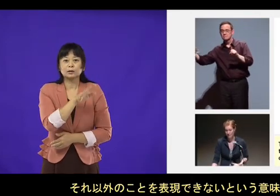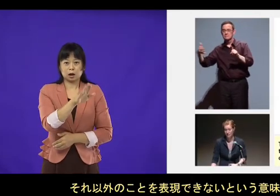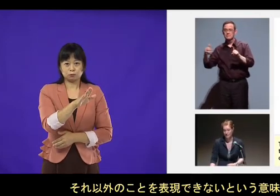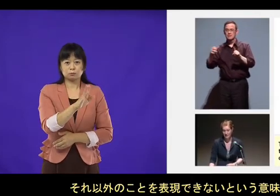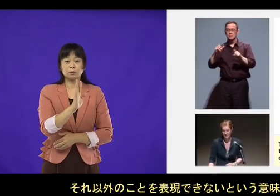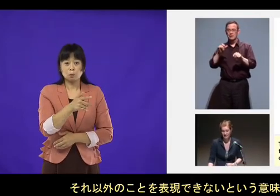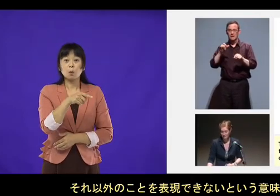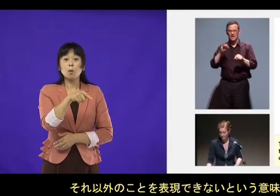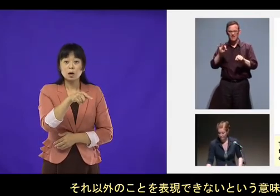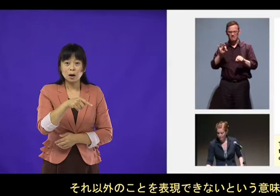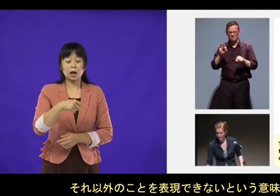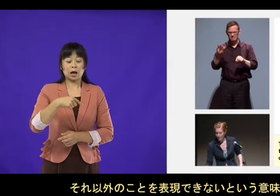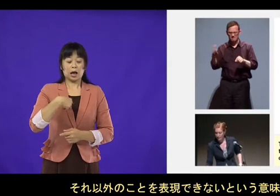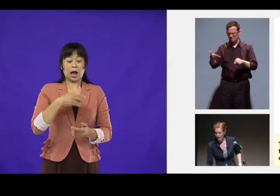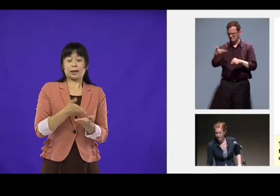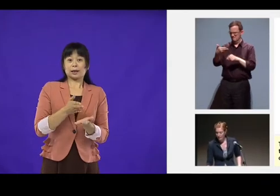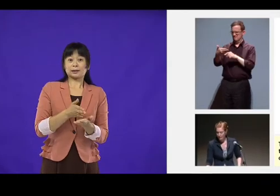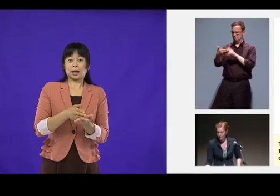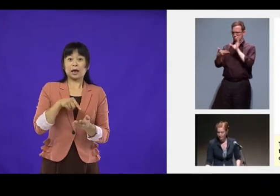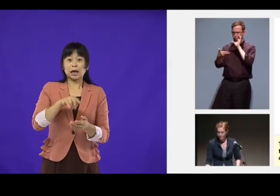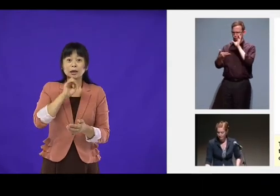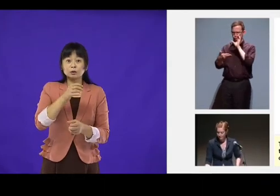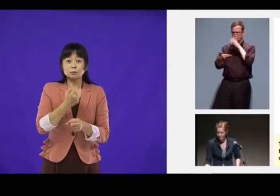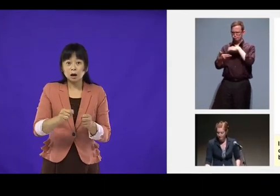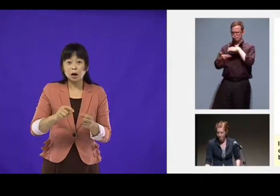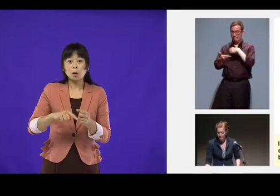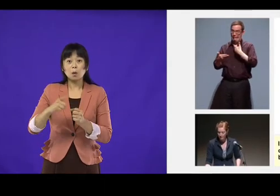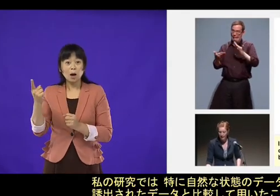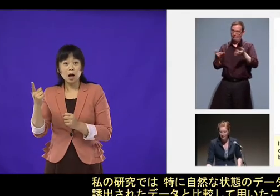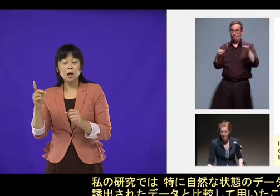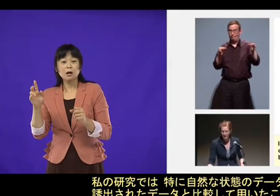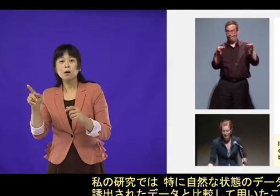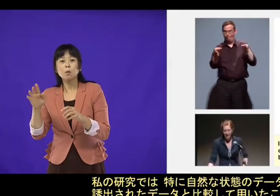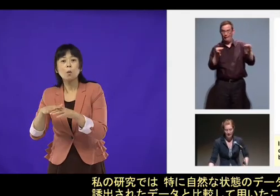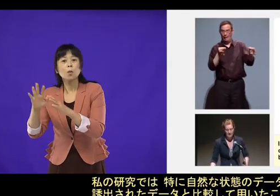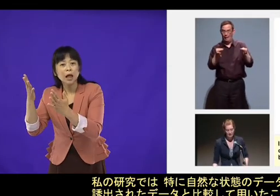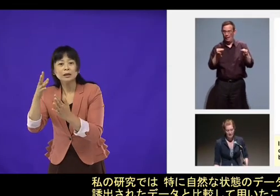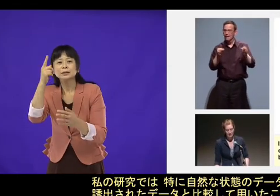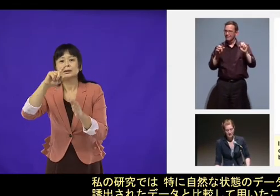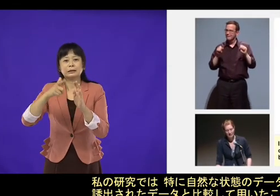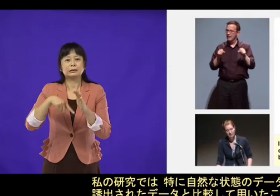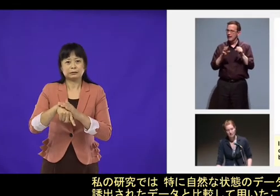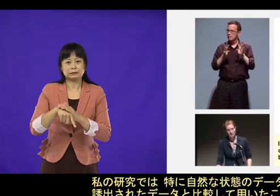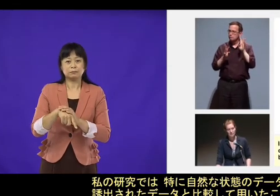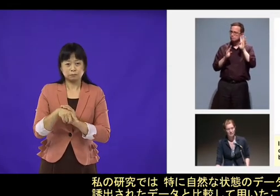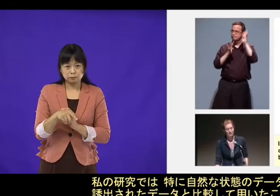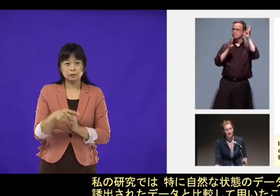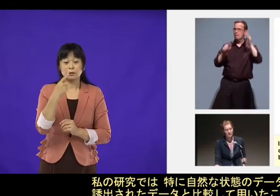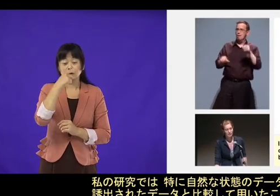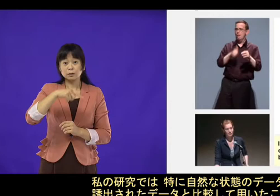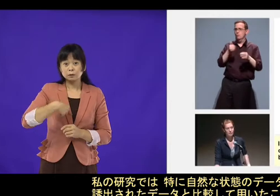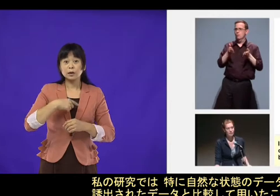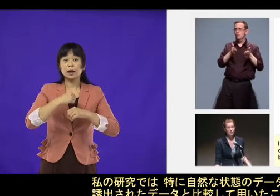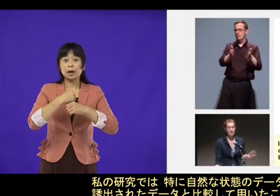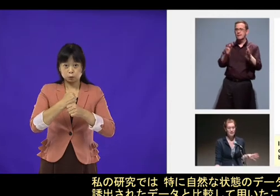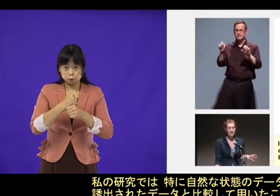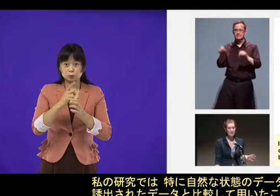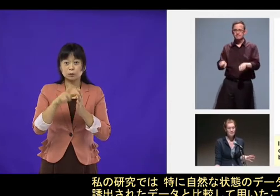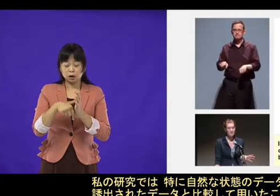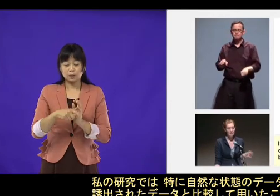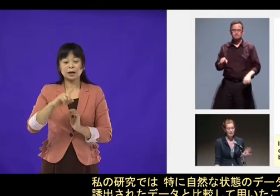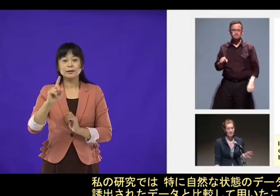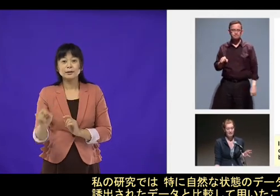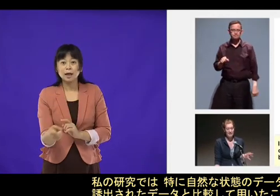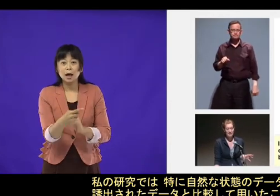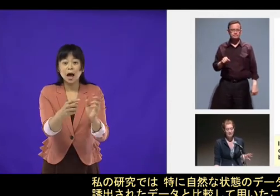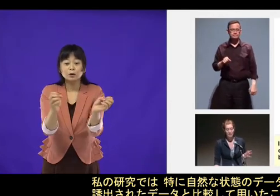different contexts. And I think it's in particular the fact that I've used